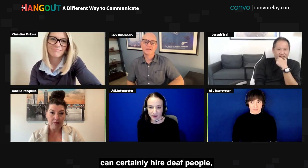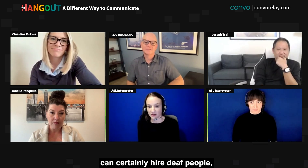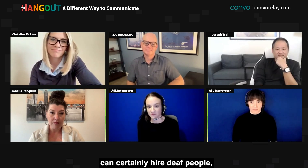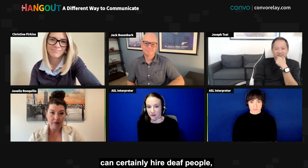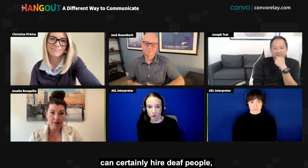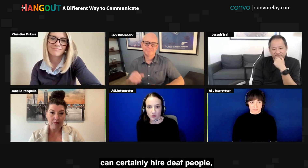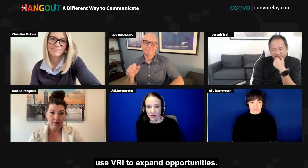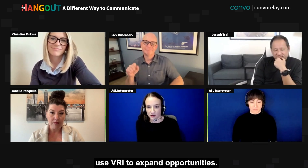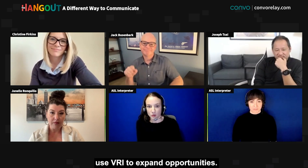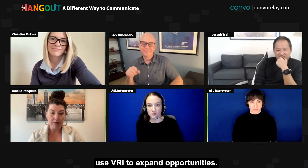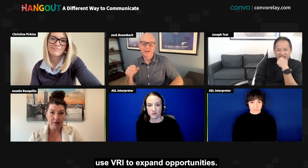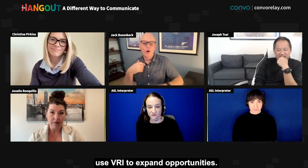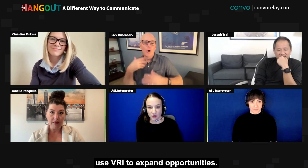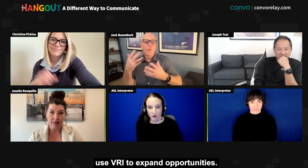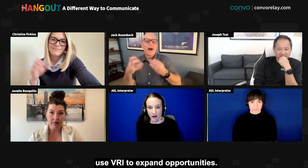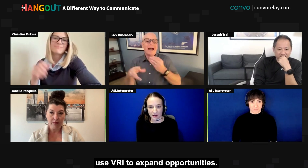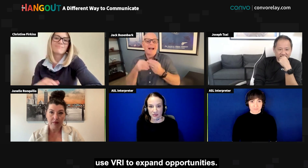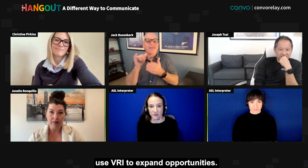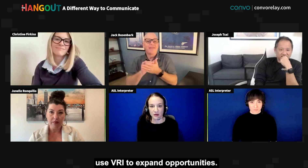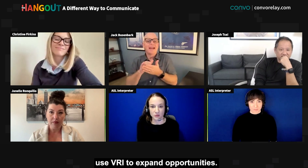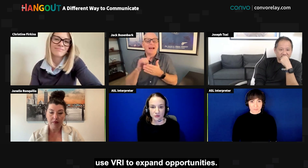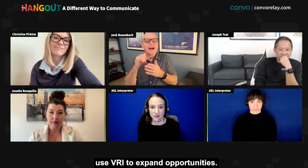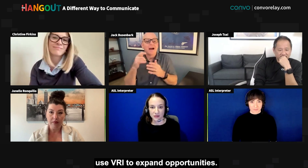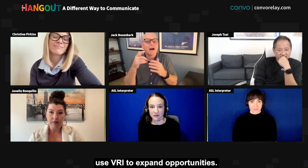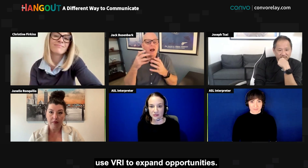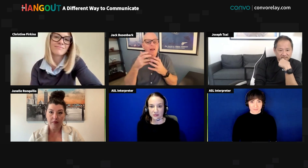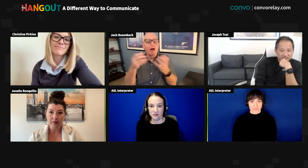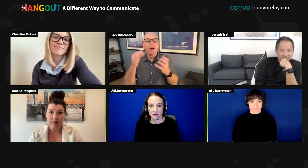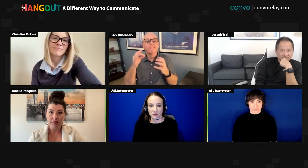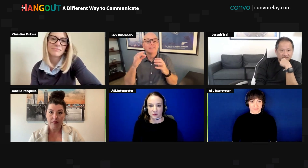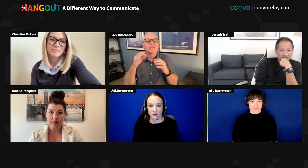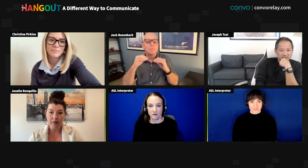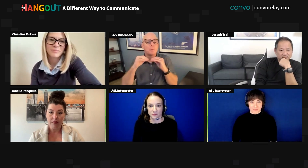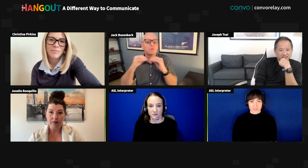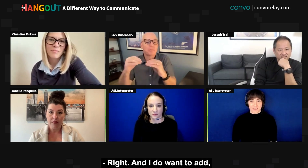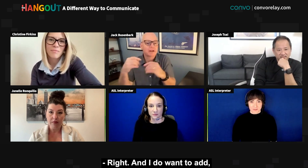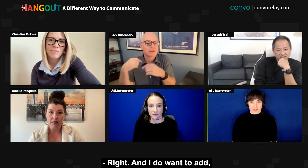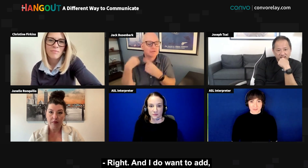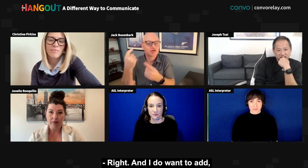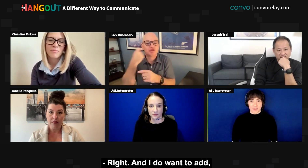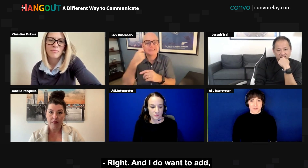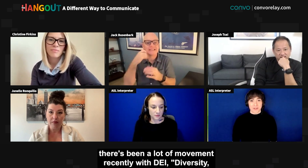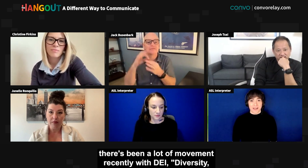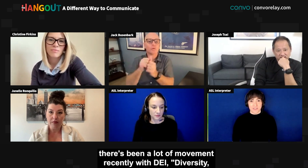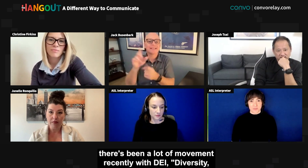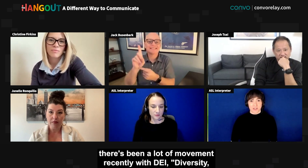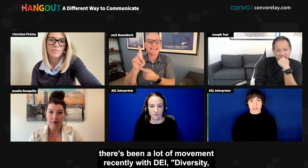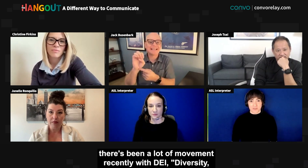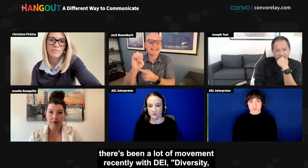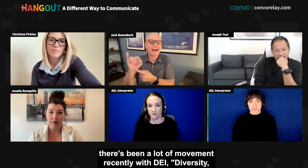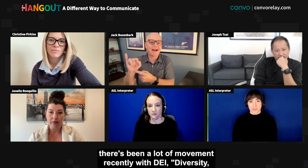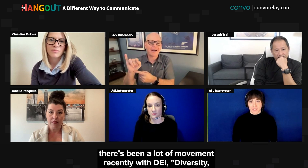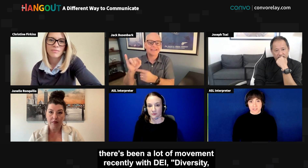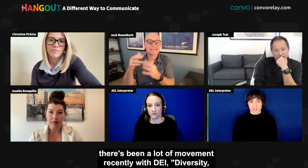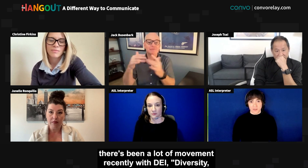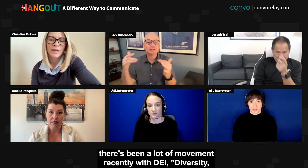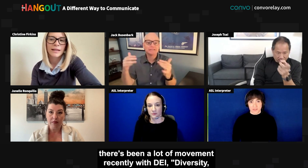deaf people, use VRI, and expand opportunities. Right. And I do want to add, there's been a lot of movement recently with